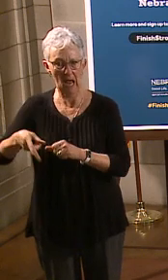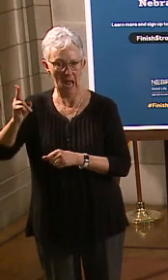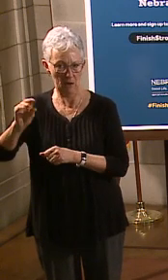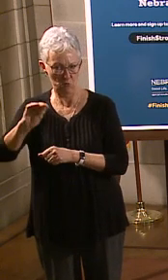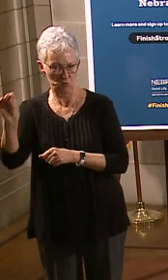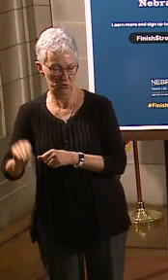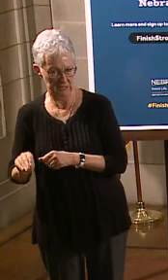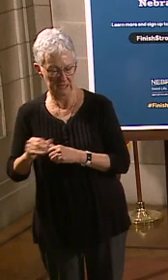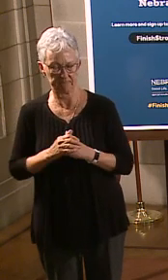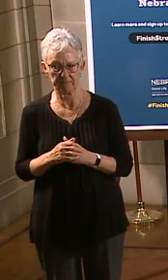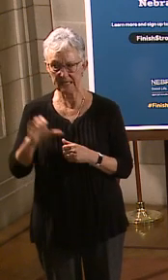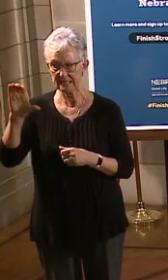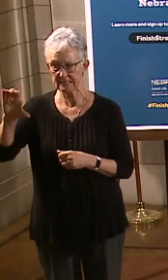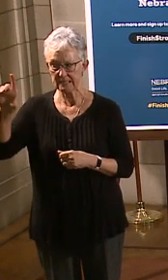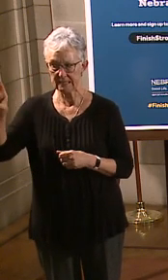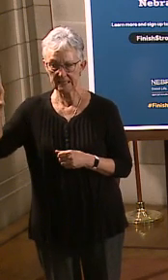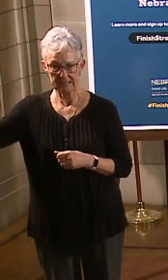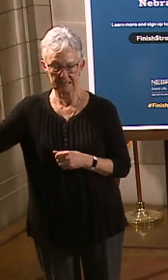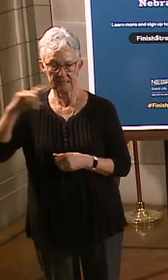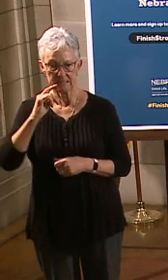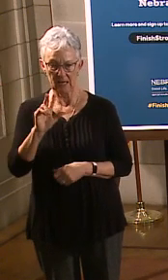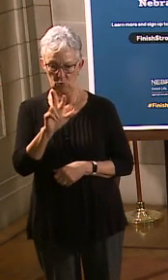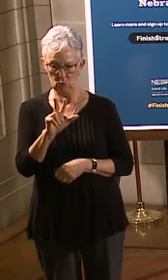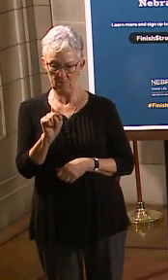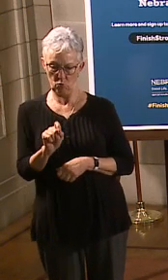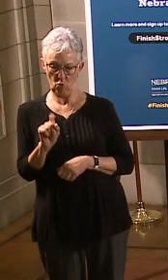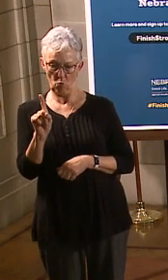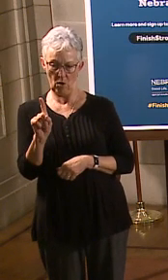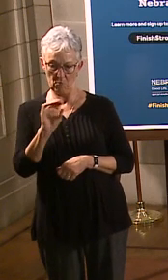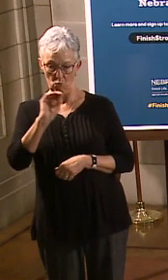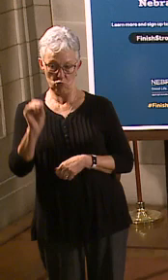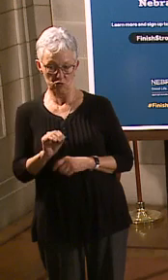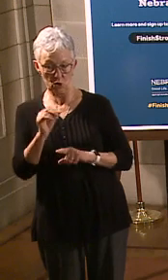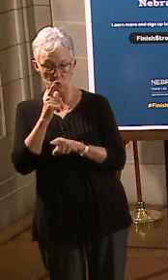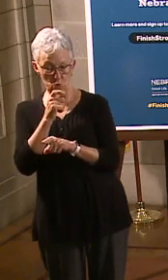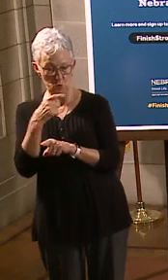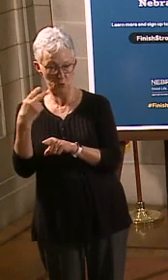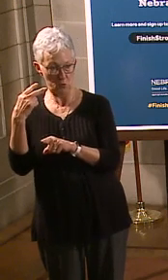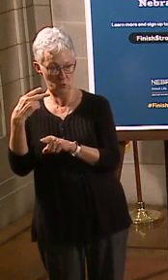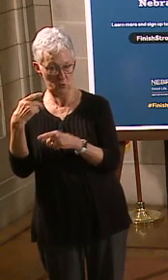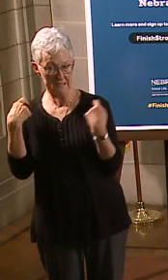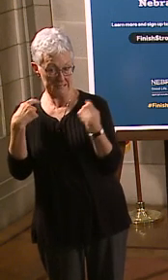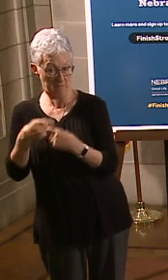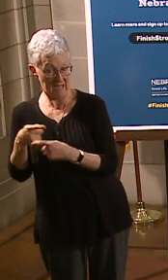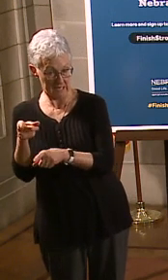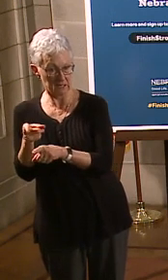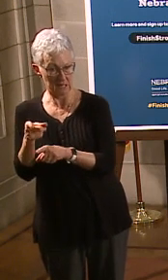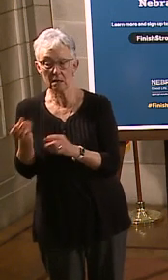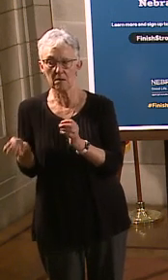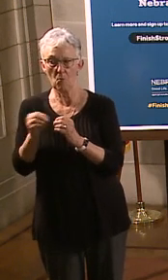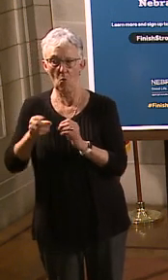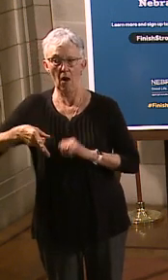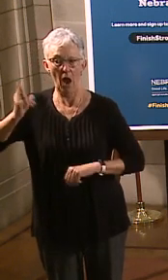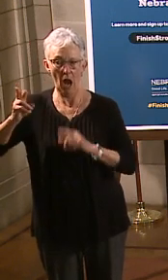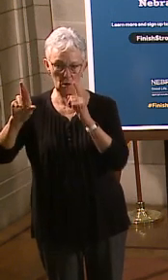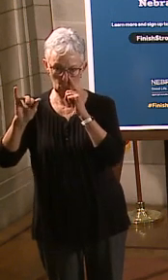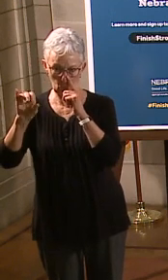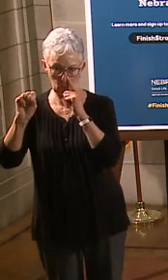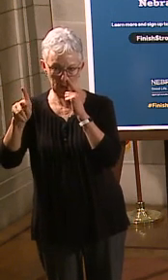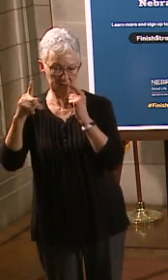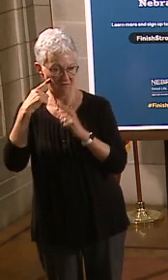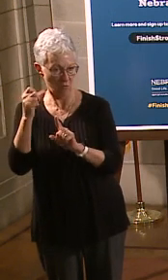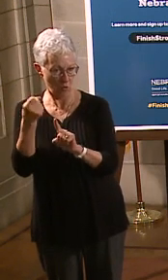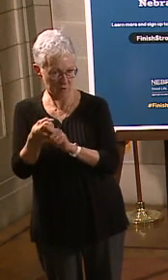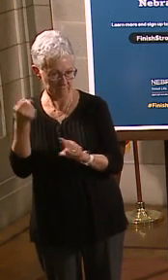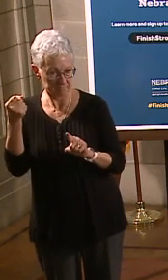Hispanic community is about 3.1 times at greater risk for hospitalizations nationally, and as the governor said, 2 times